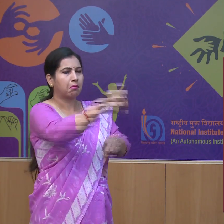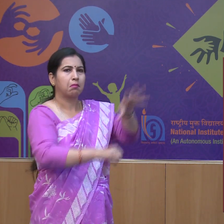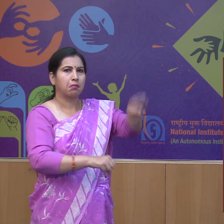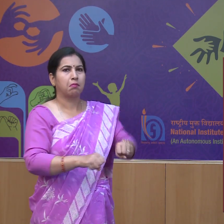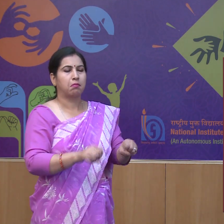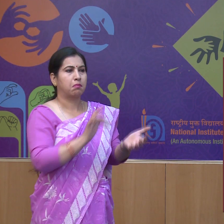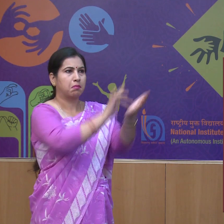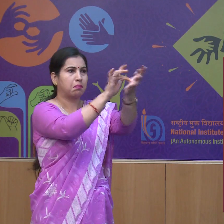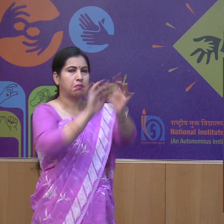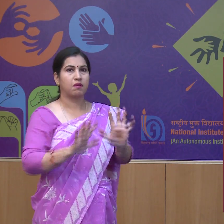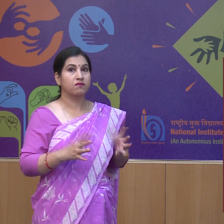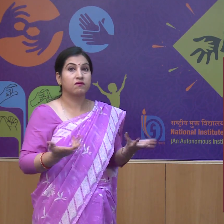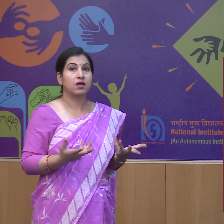as many regional powers